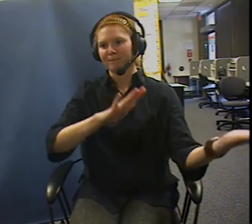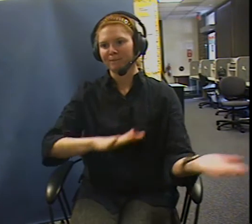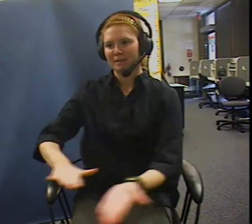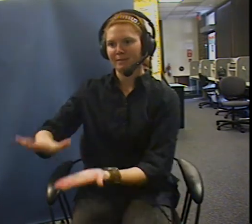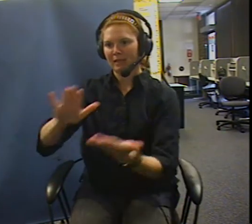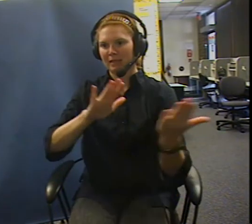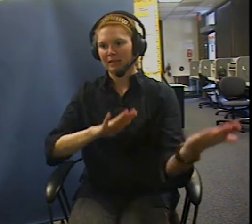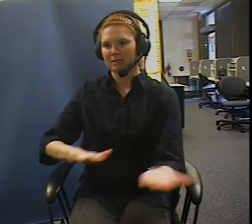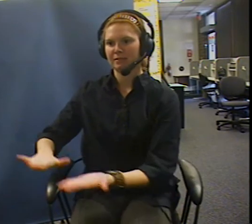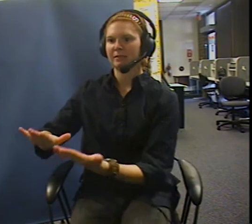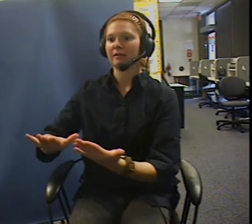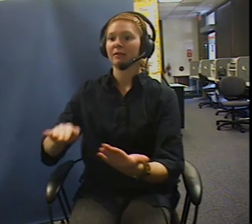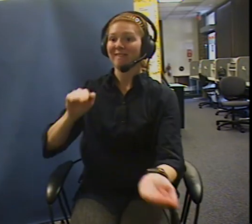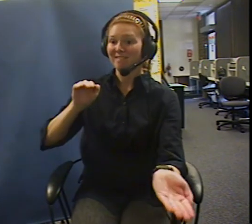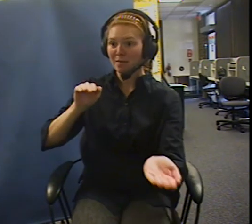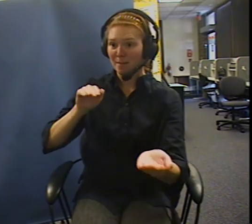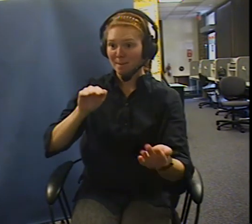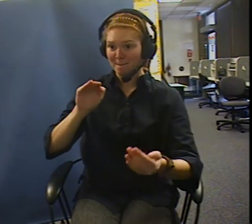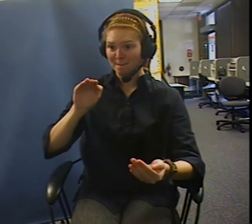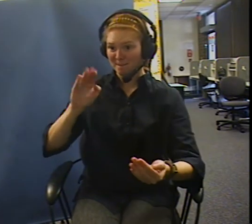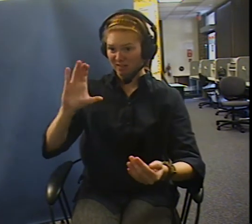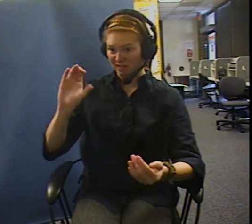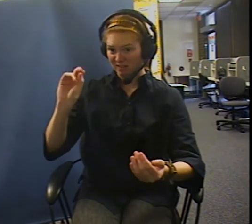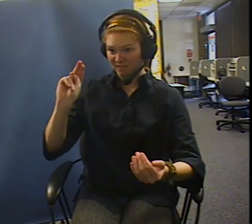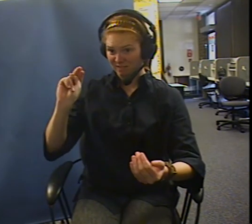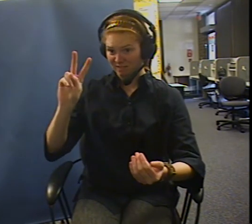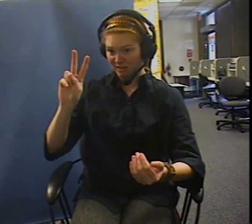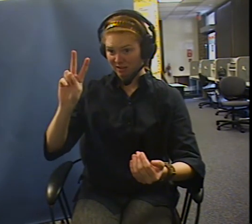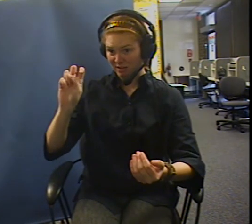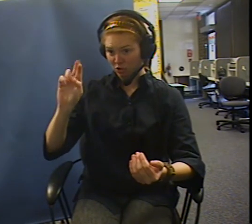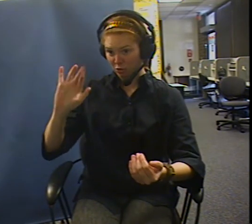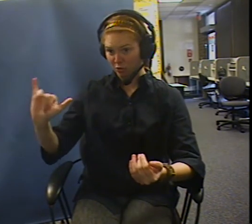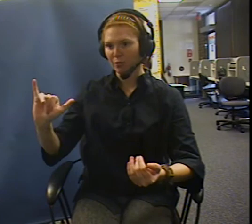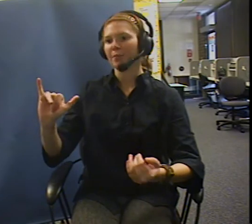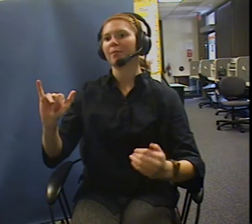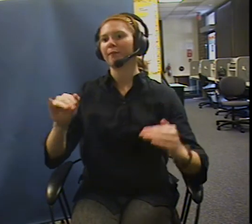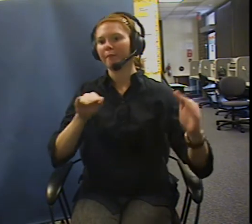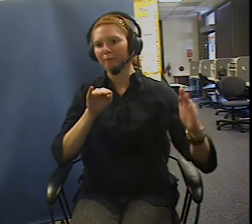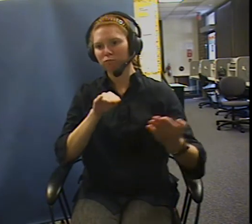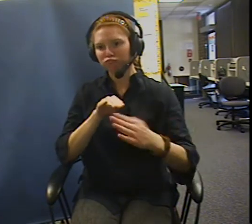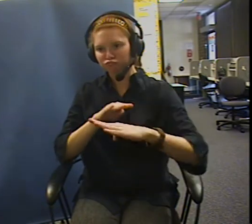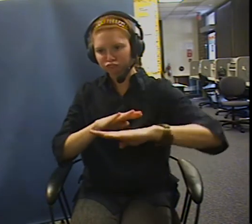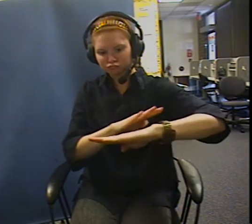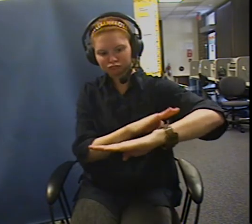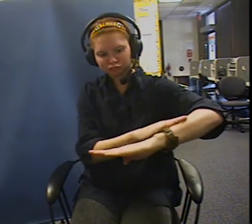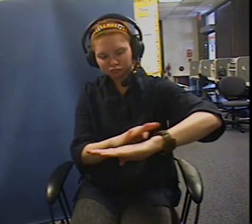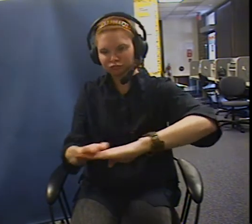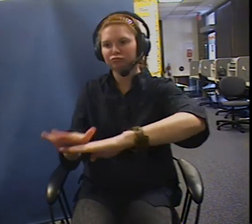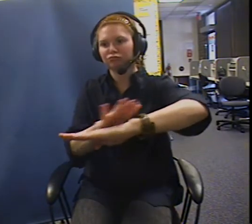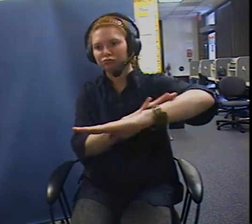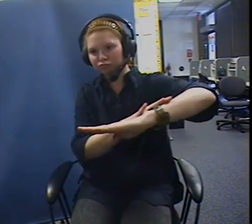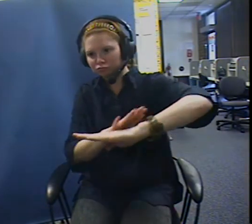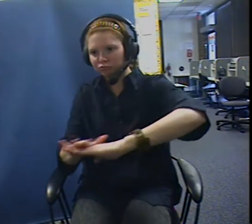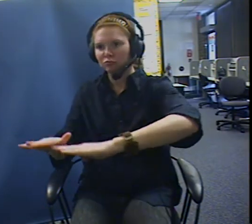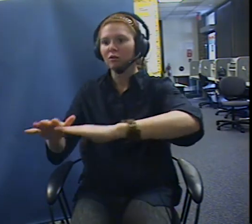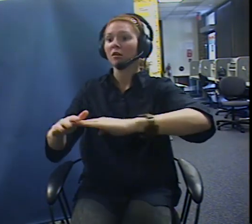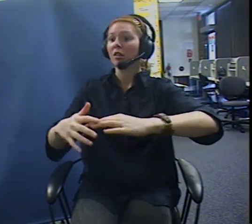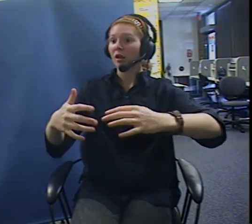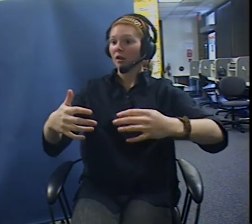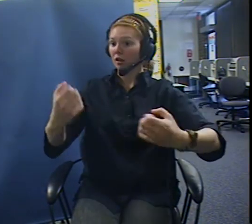need large amounts of land and space for that kind of production. So if you think about an automobile plant, they need a lot of land and a lot